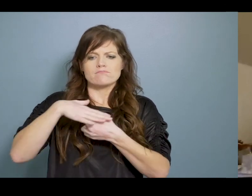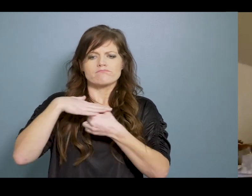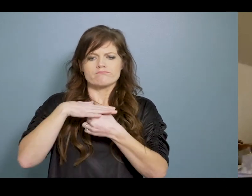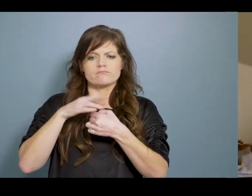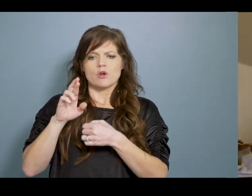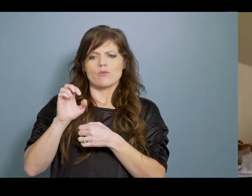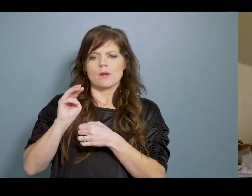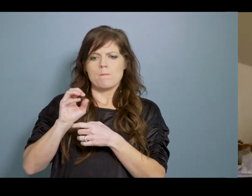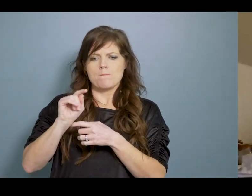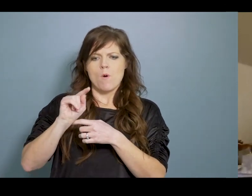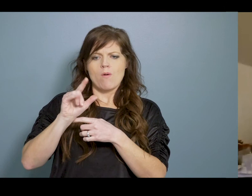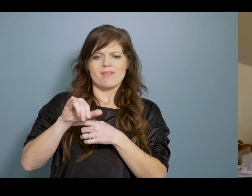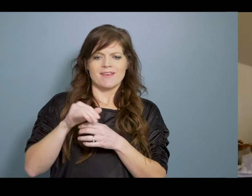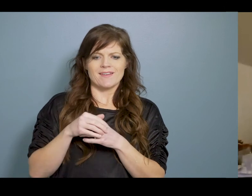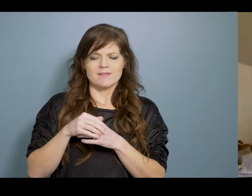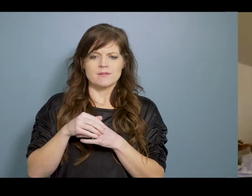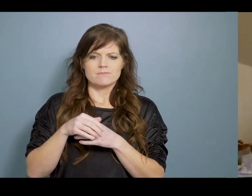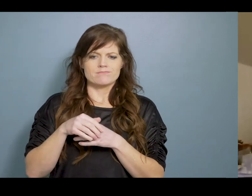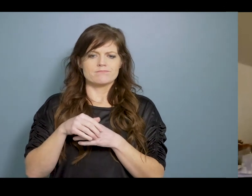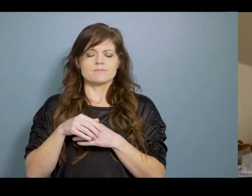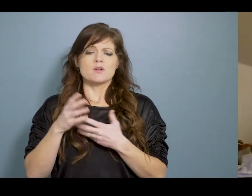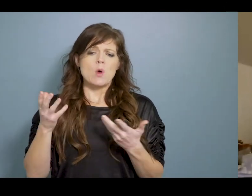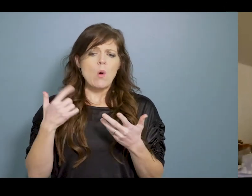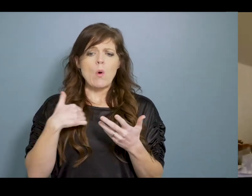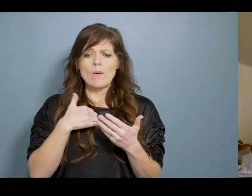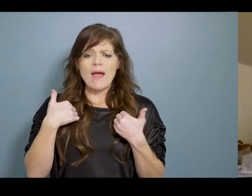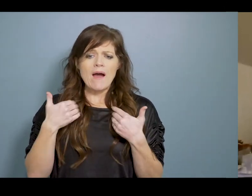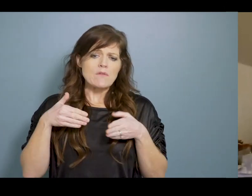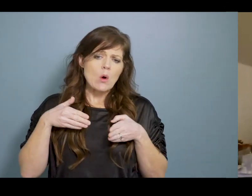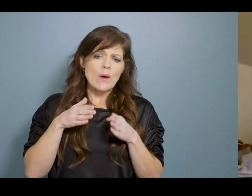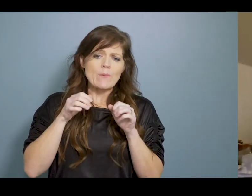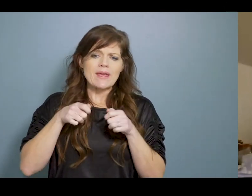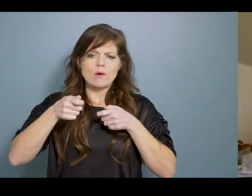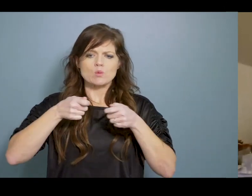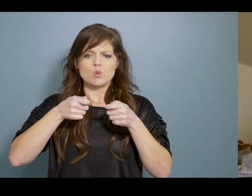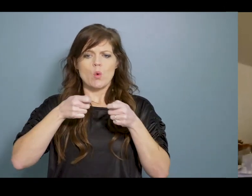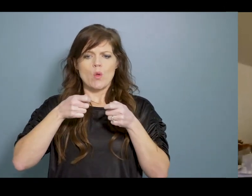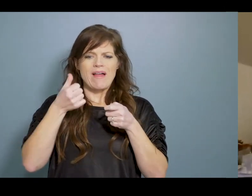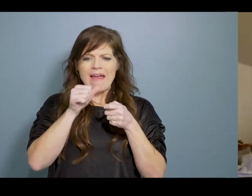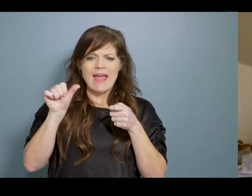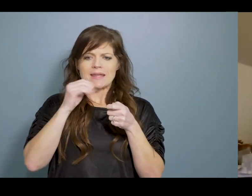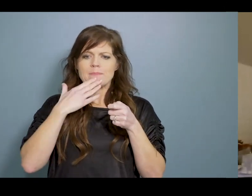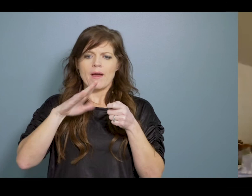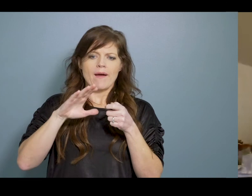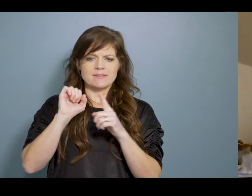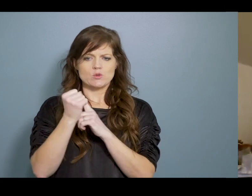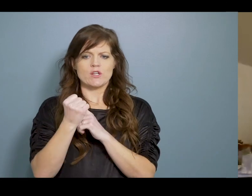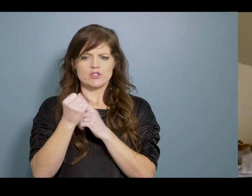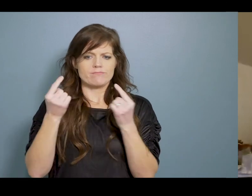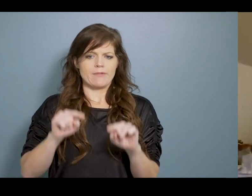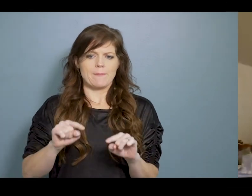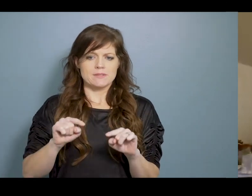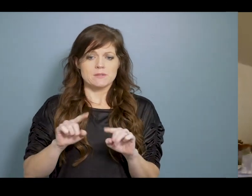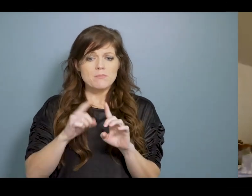opposed to kind of having to walk door to door. So we've got a way to control a situational environment, but